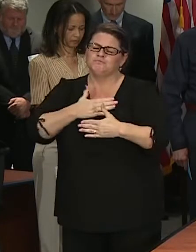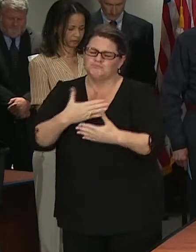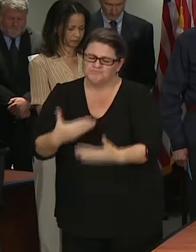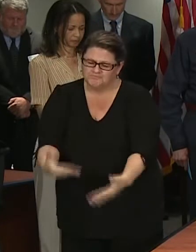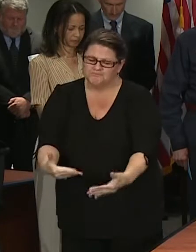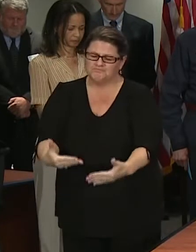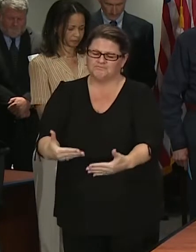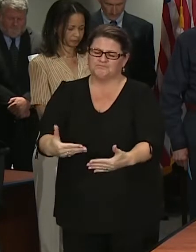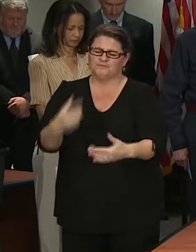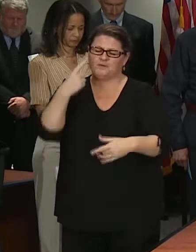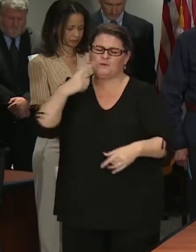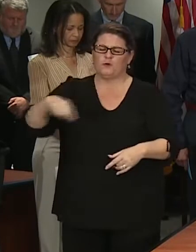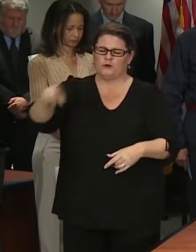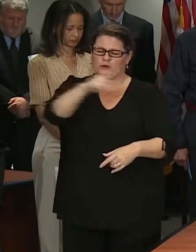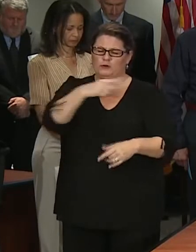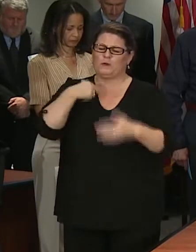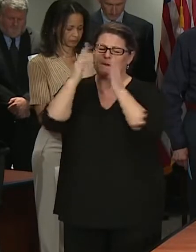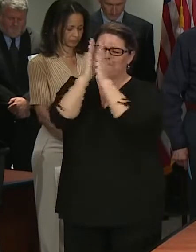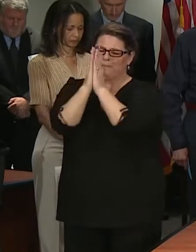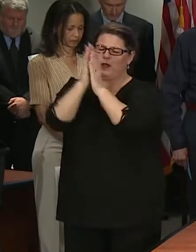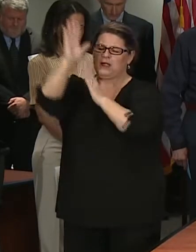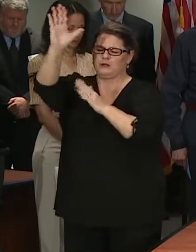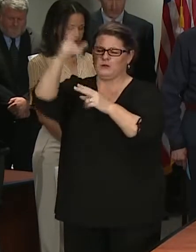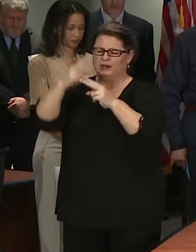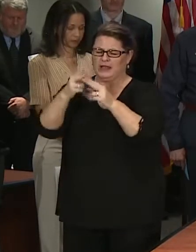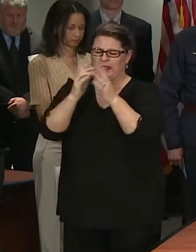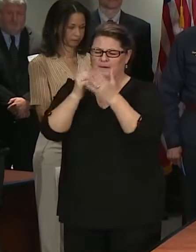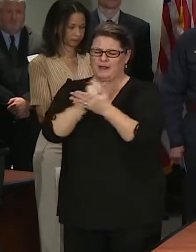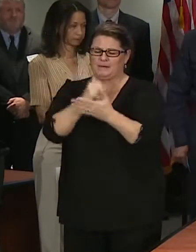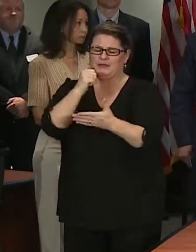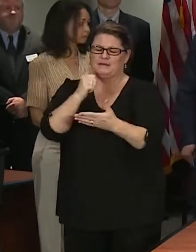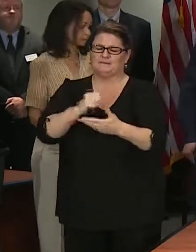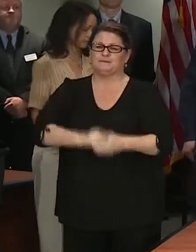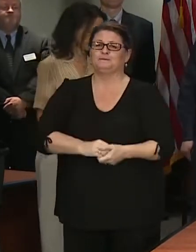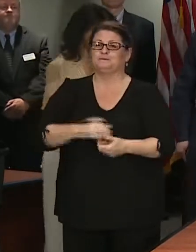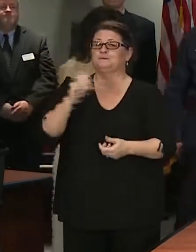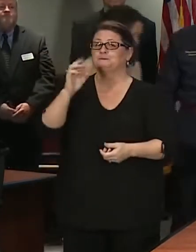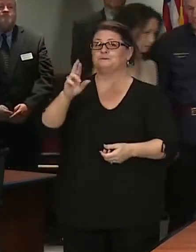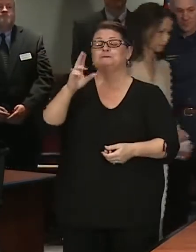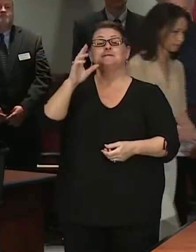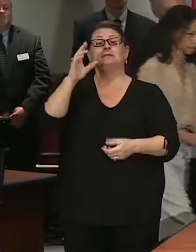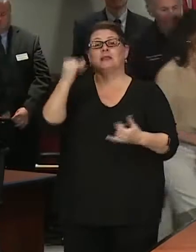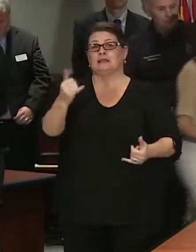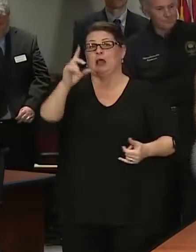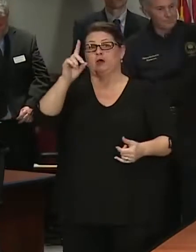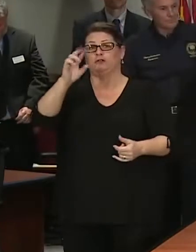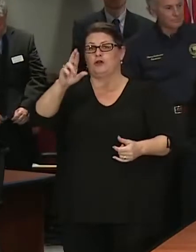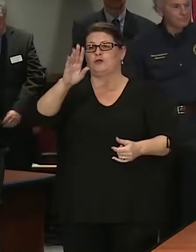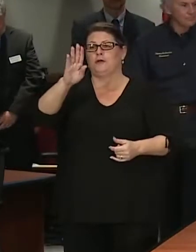I pray all these things in your mighty name. Amen. Dr. Bell.